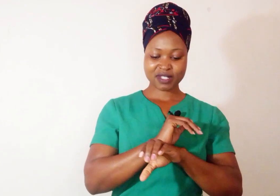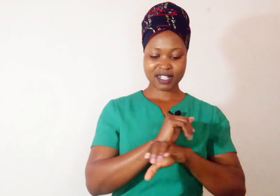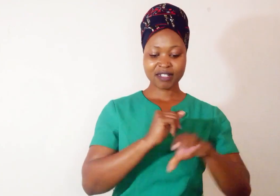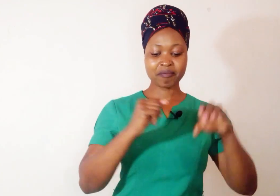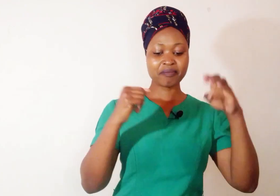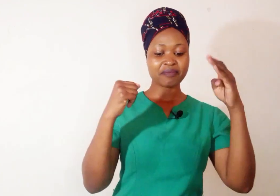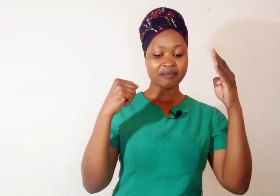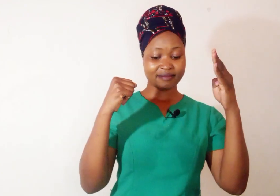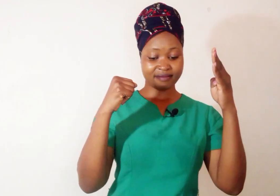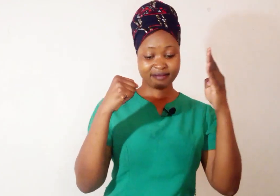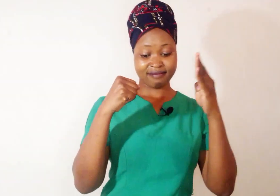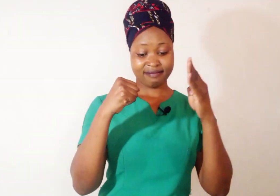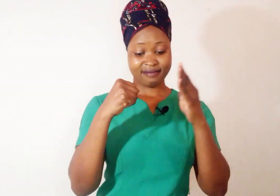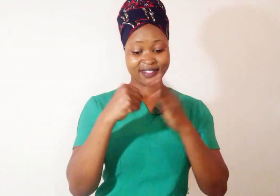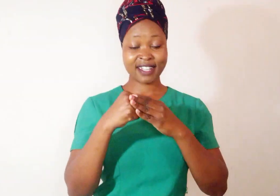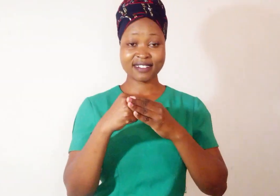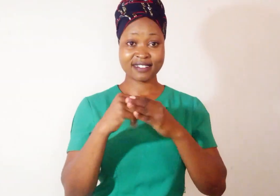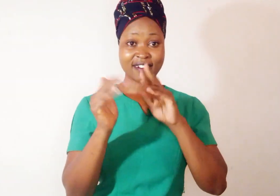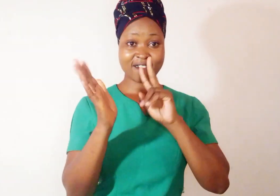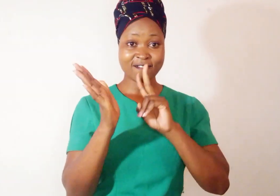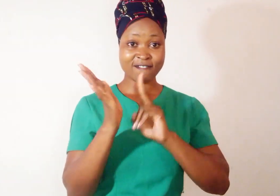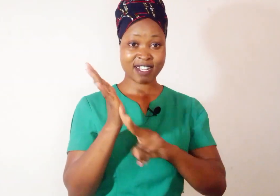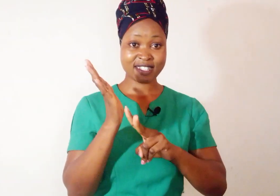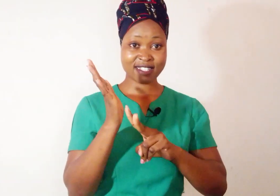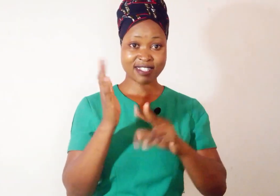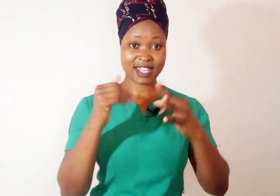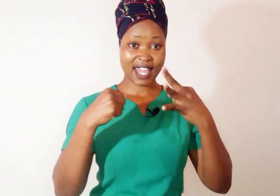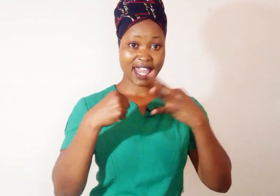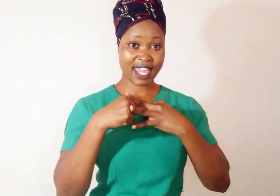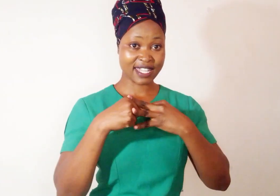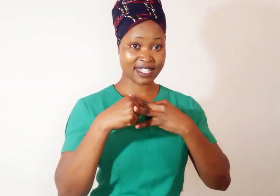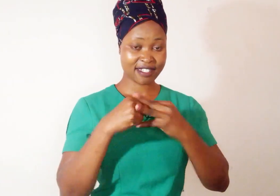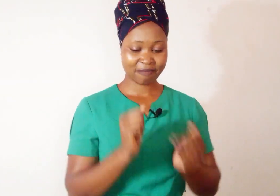chapter 9, verse 8.